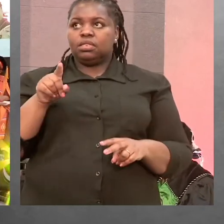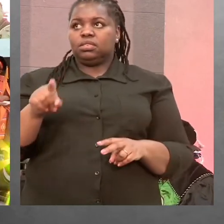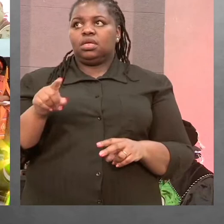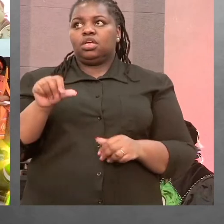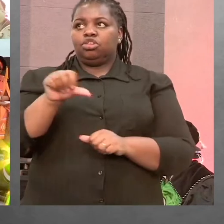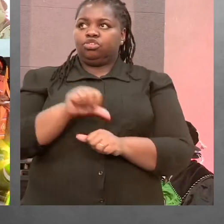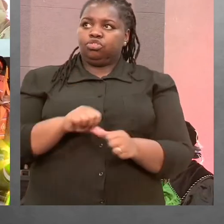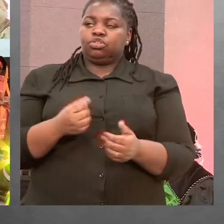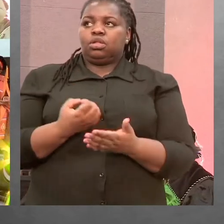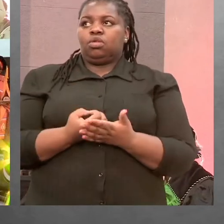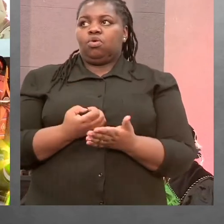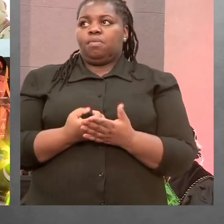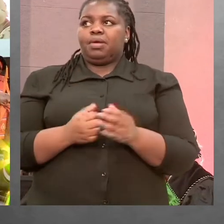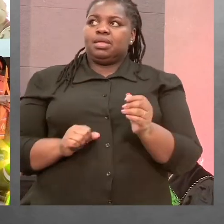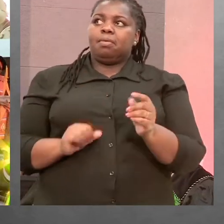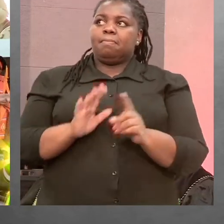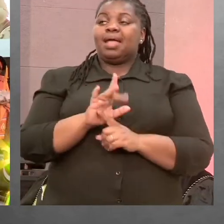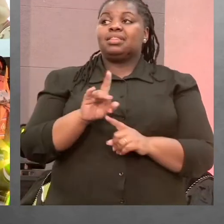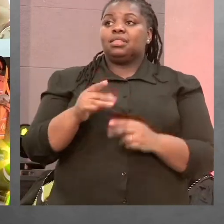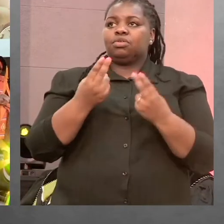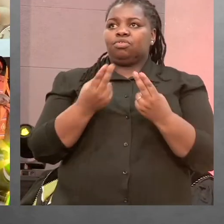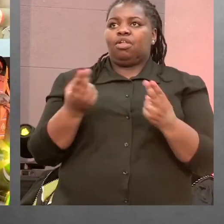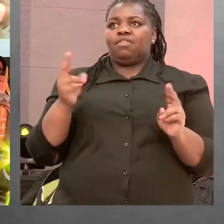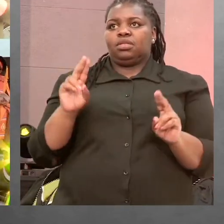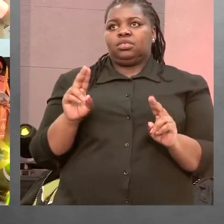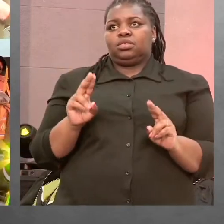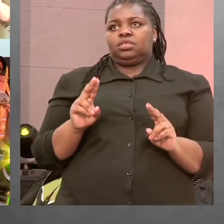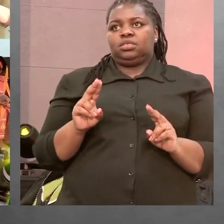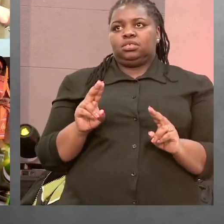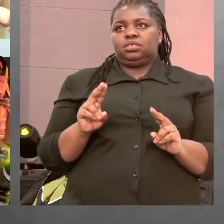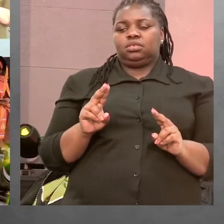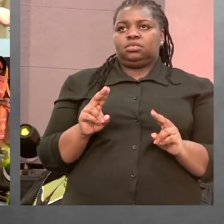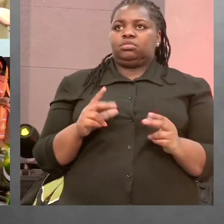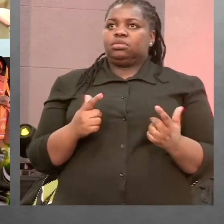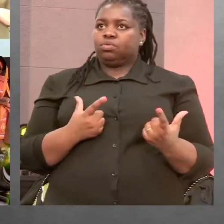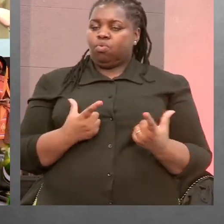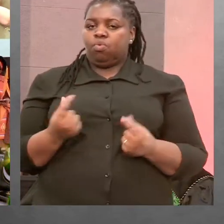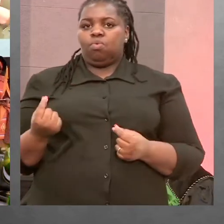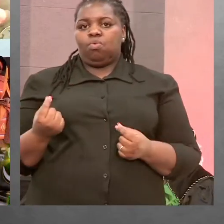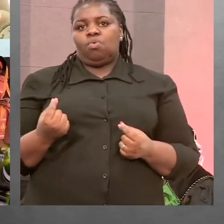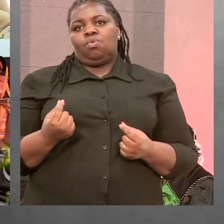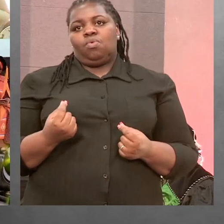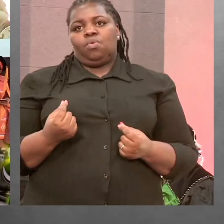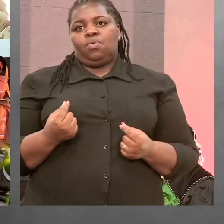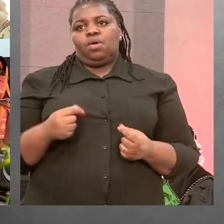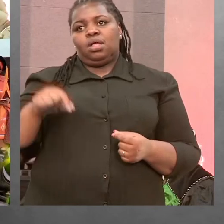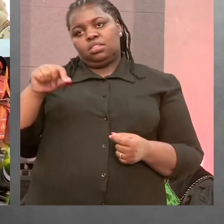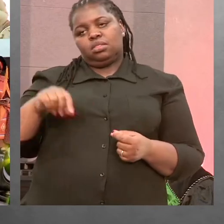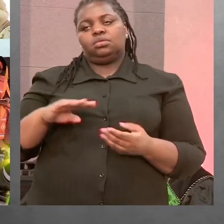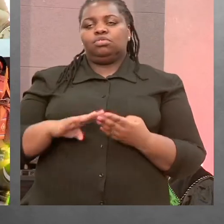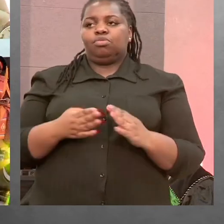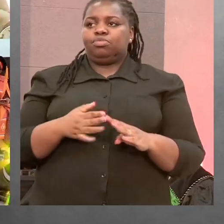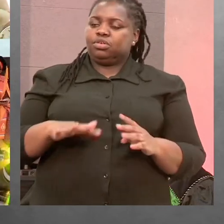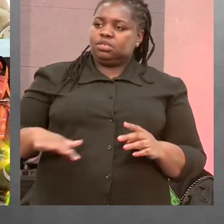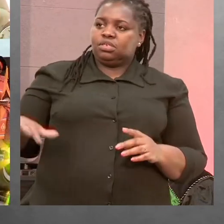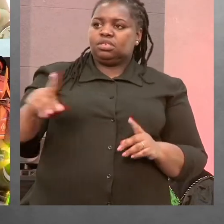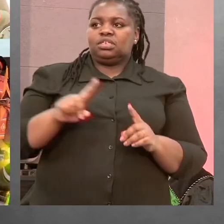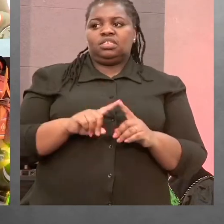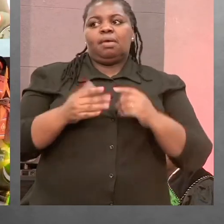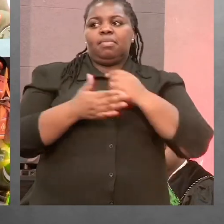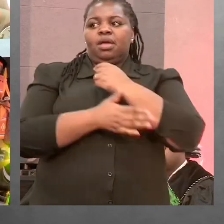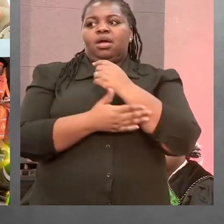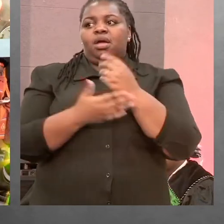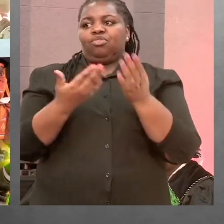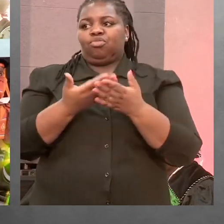social and economic impact this university plays in this community and the country at